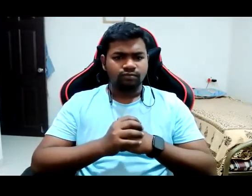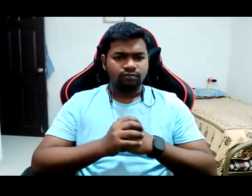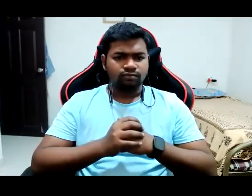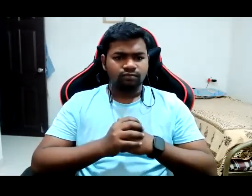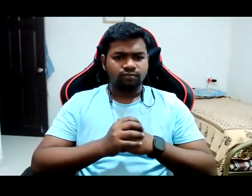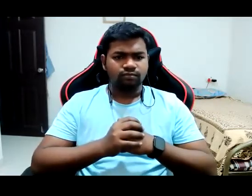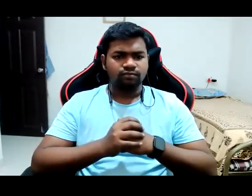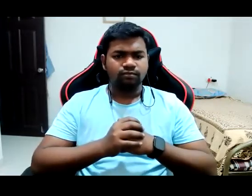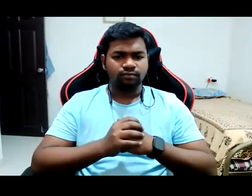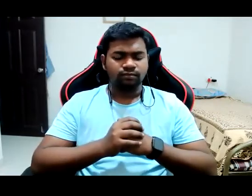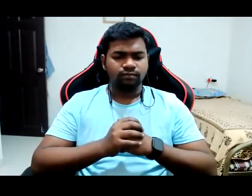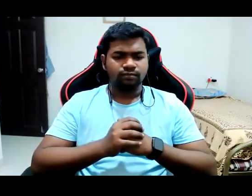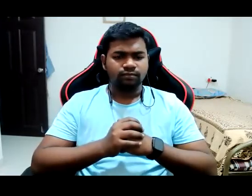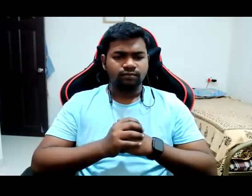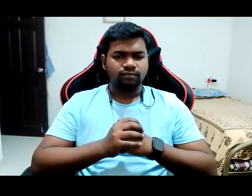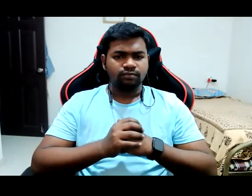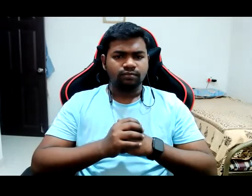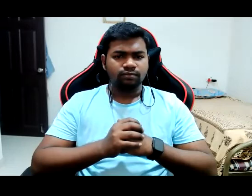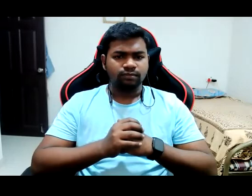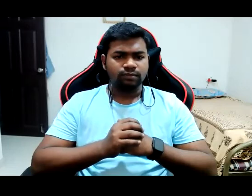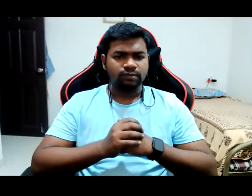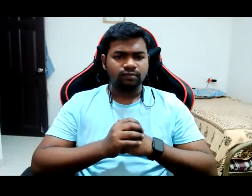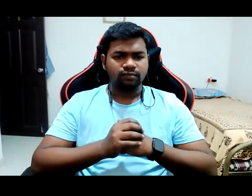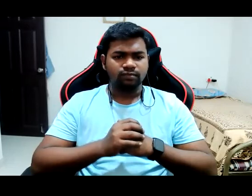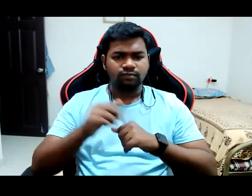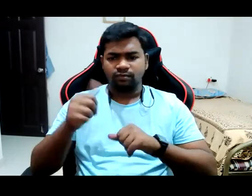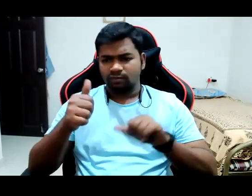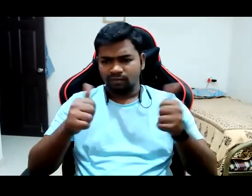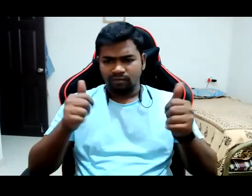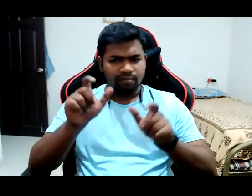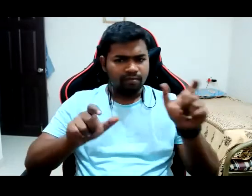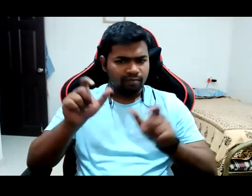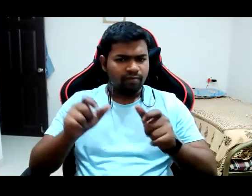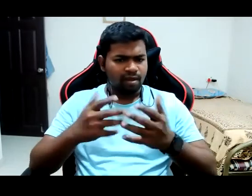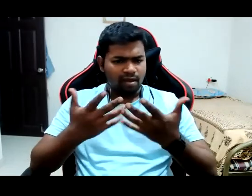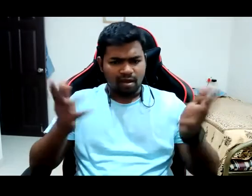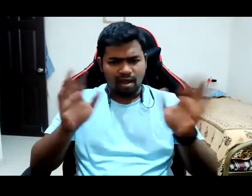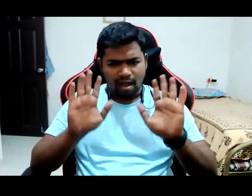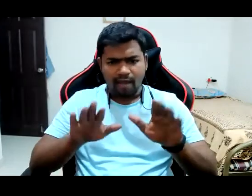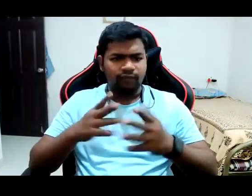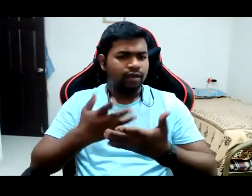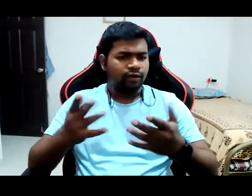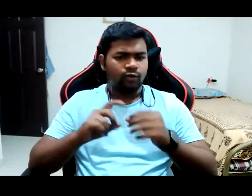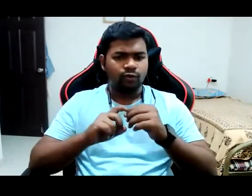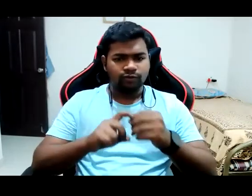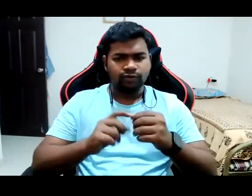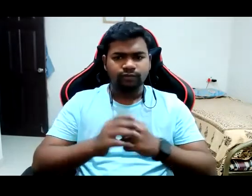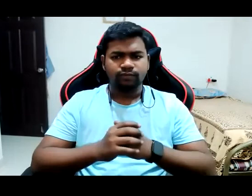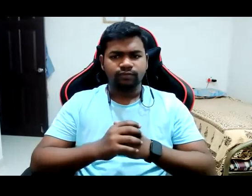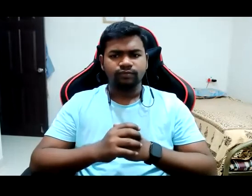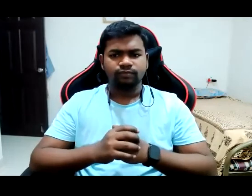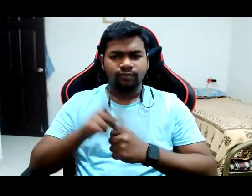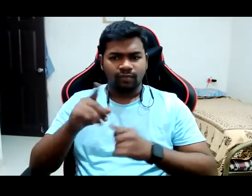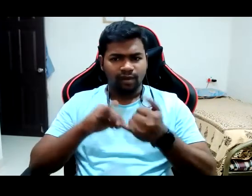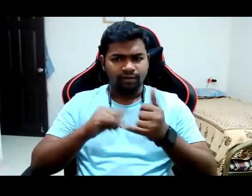good. Sounds good. Anyone else who has any other questions that, Yeah, Karthik, Sachin here.